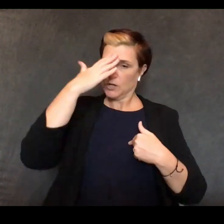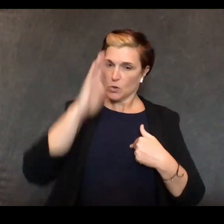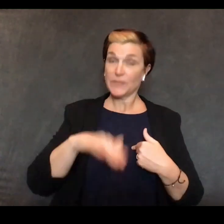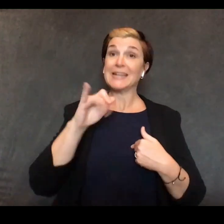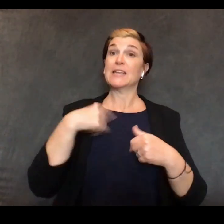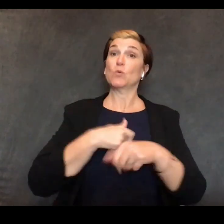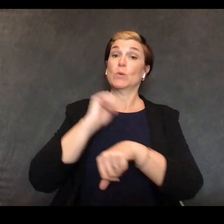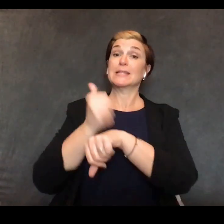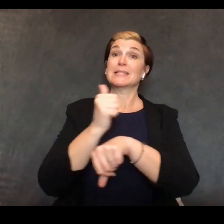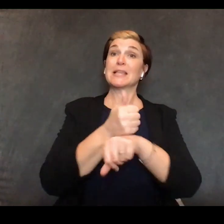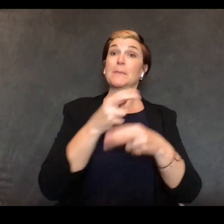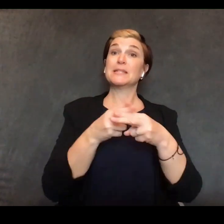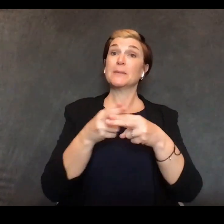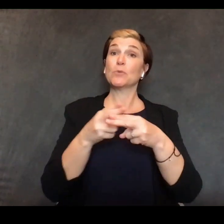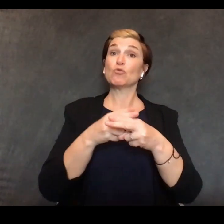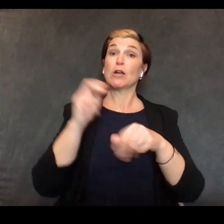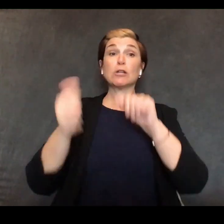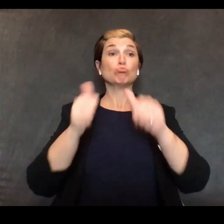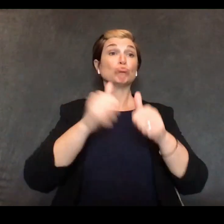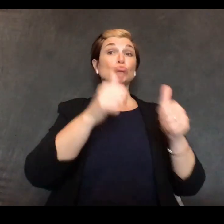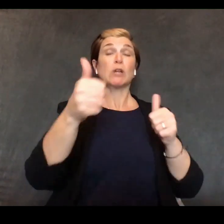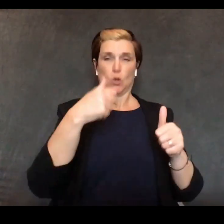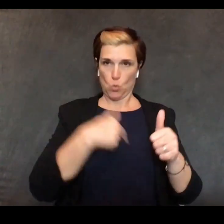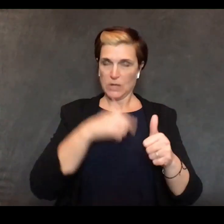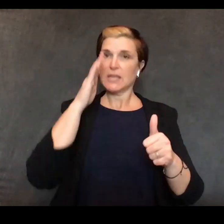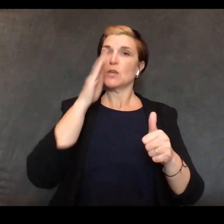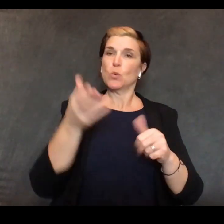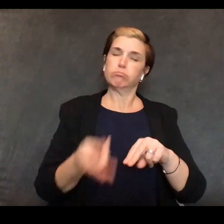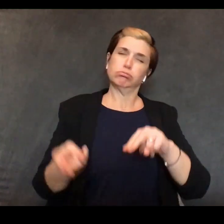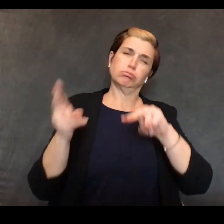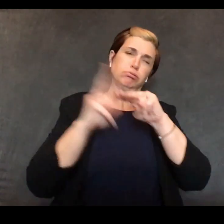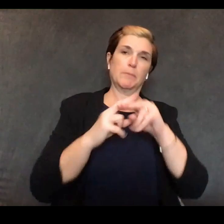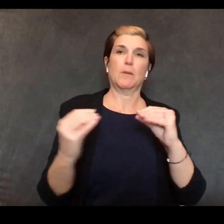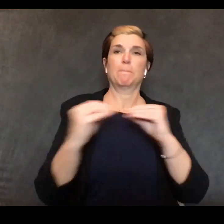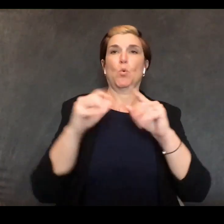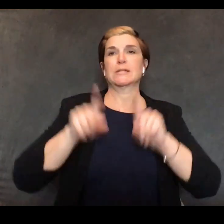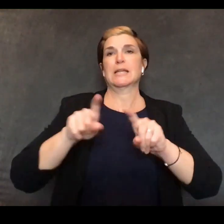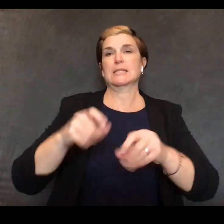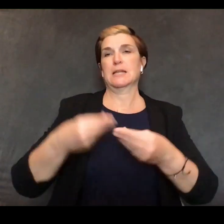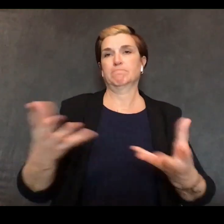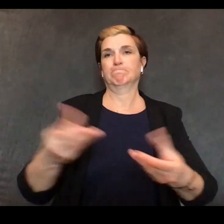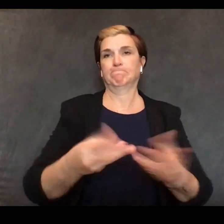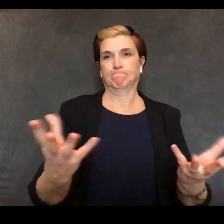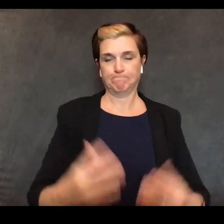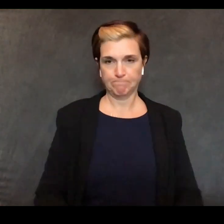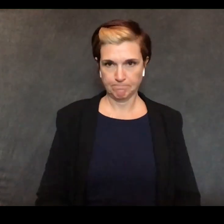robust healthcare system and commercial system thank you Mr. President and this has never been done before